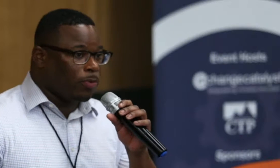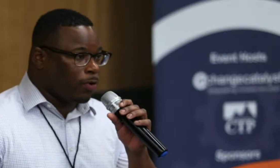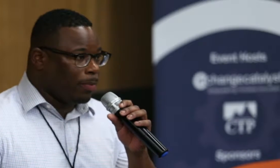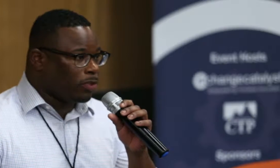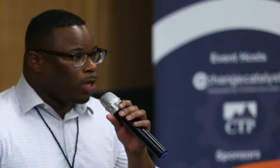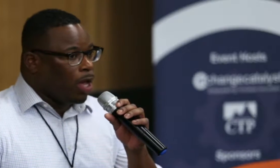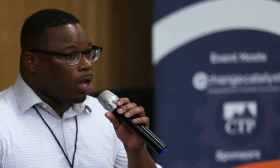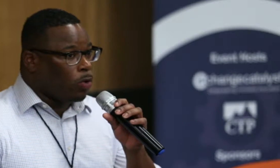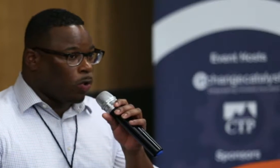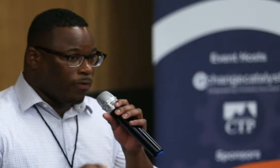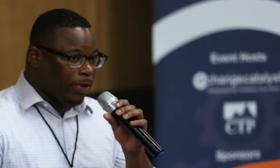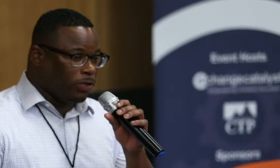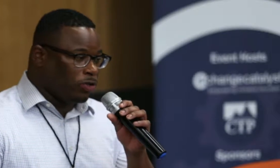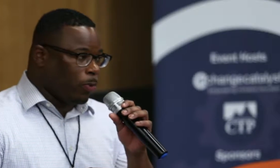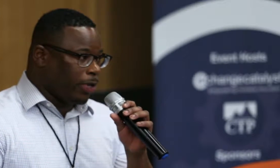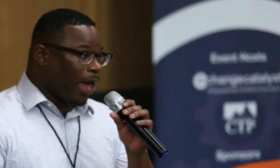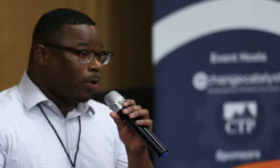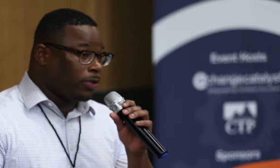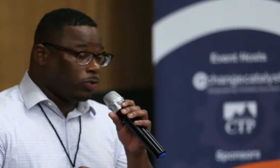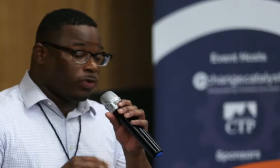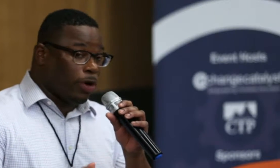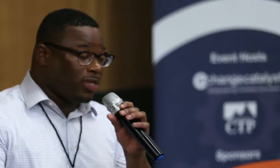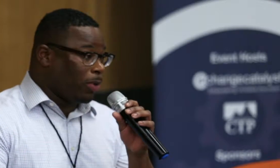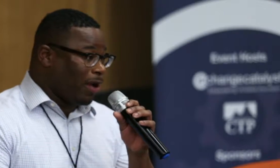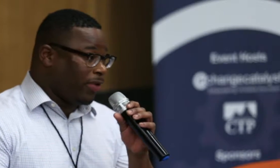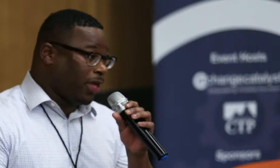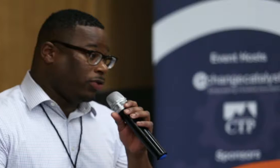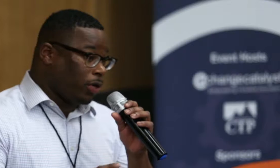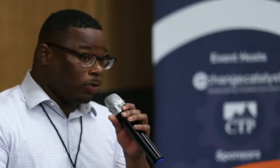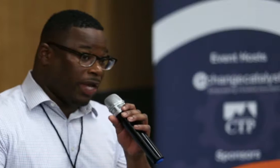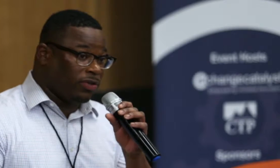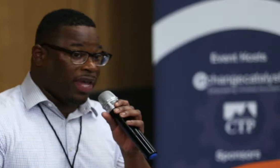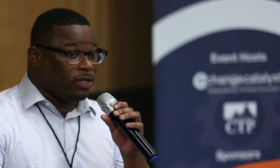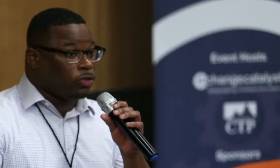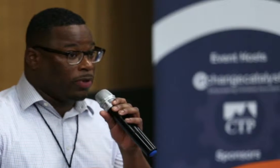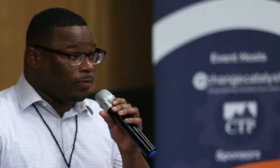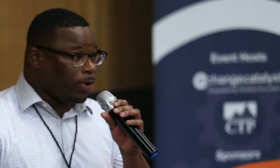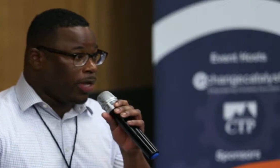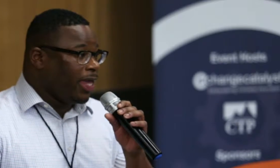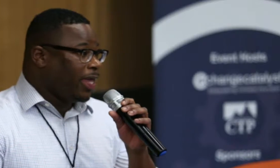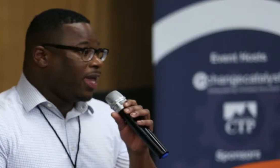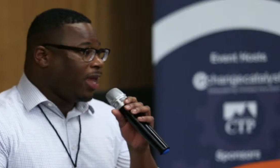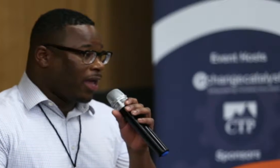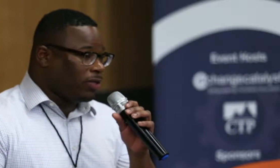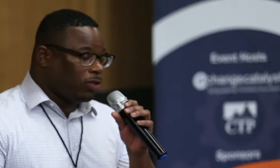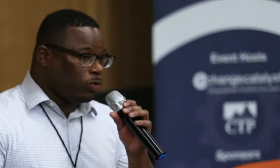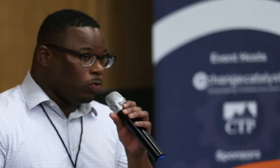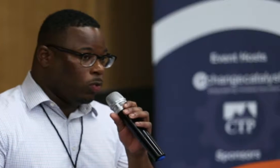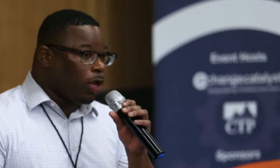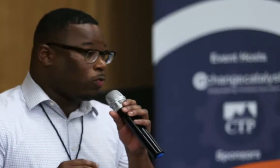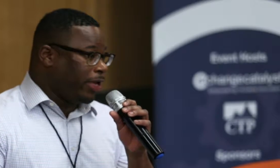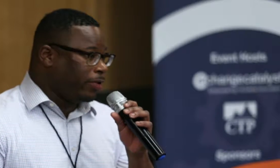workforce development programs, who are focused on supporting our sort of target demographic, that's young adults ages 18 to 24, gain